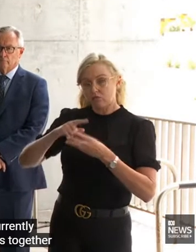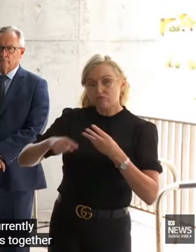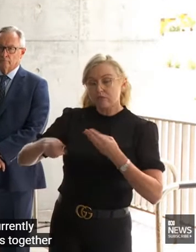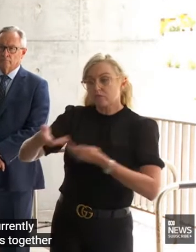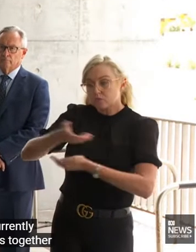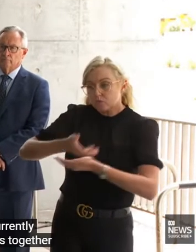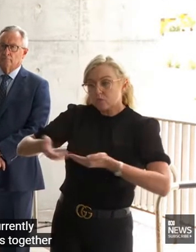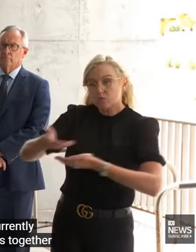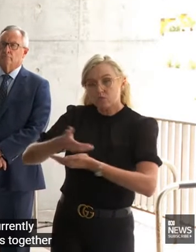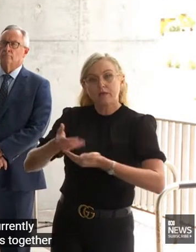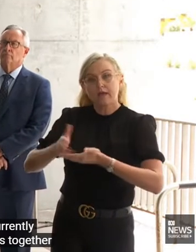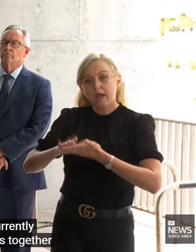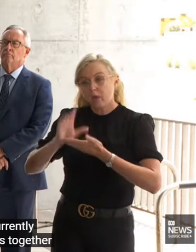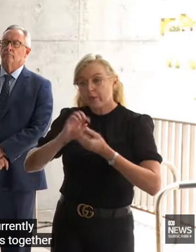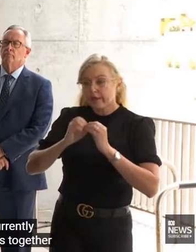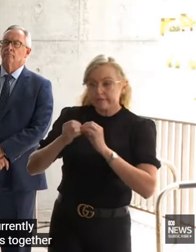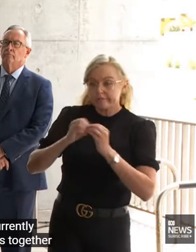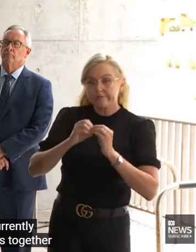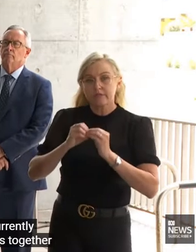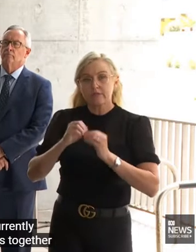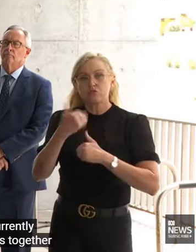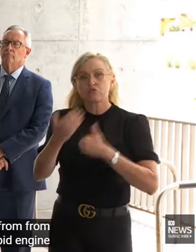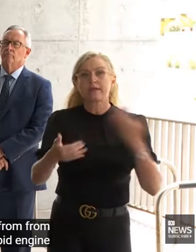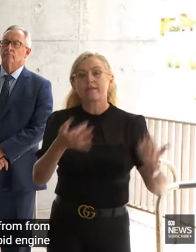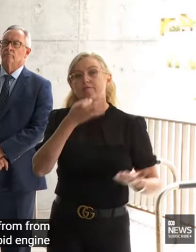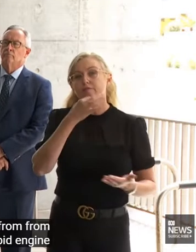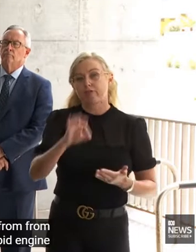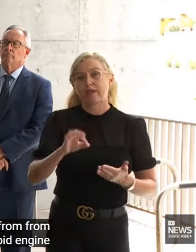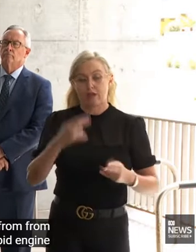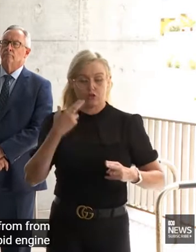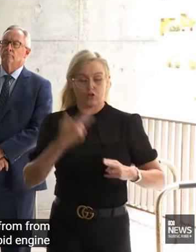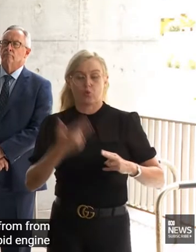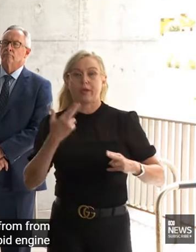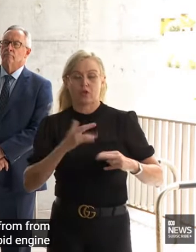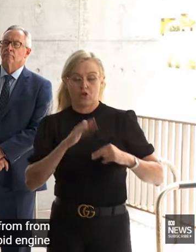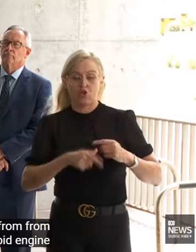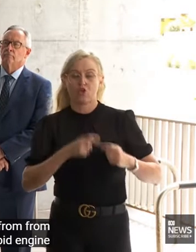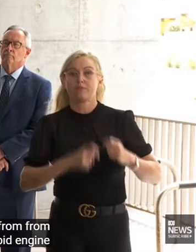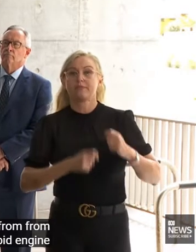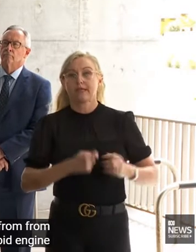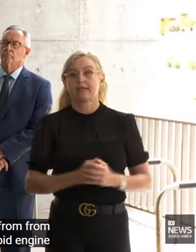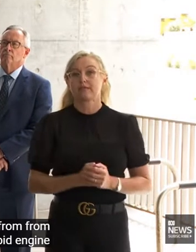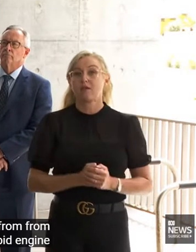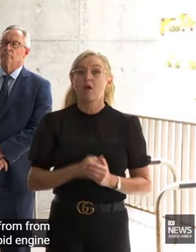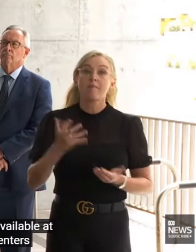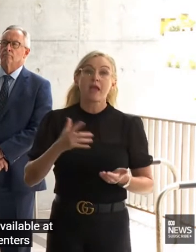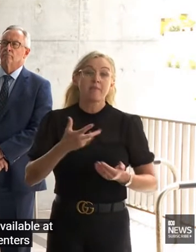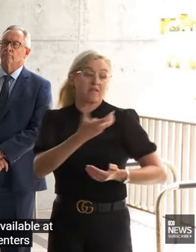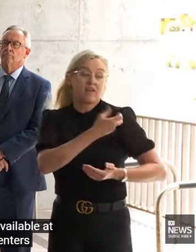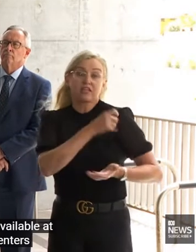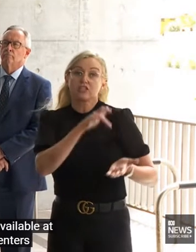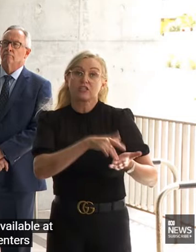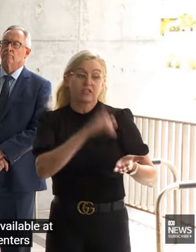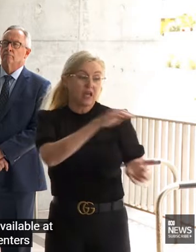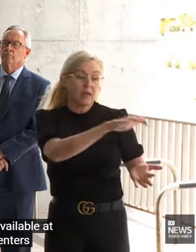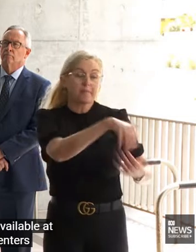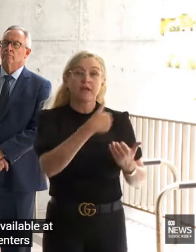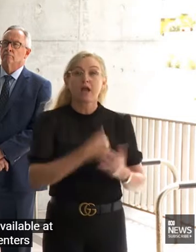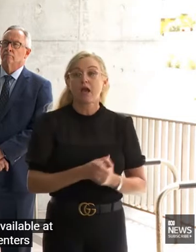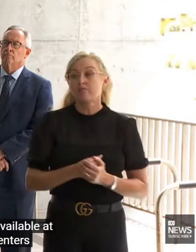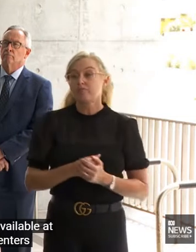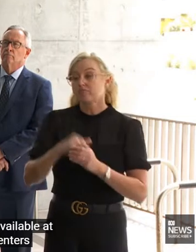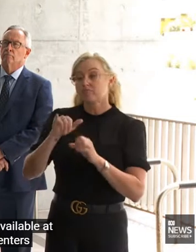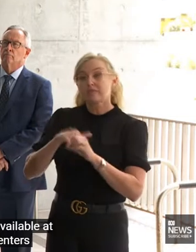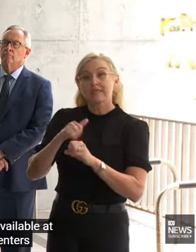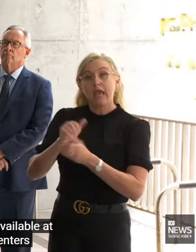that those rapid antigen tests could be made available at our vaccination centres, pharmacists